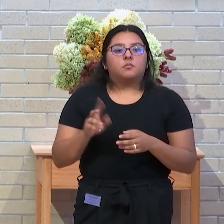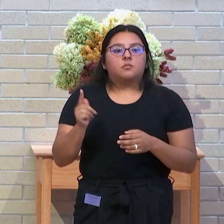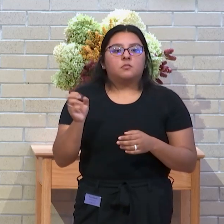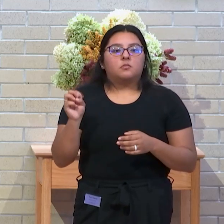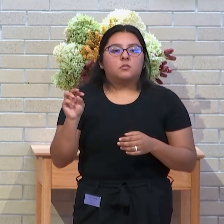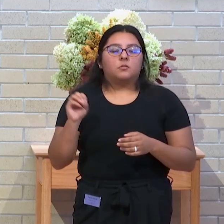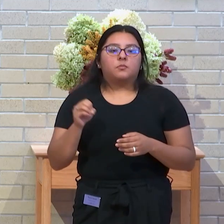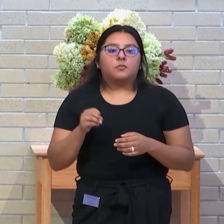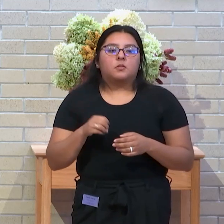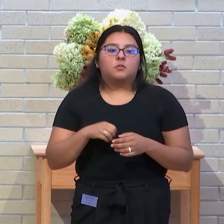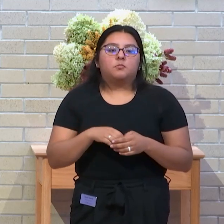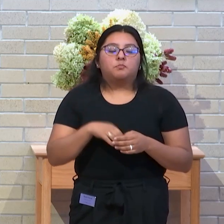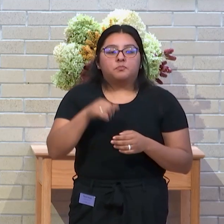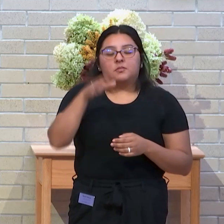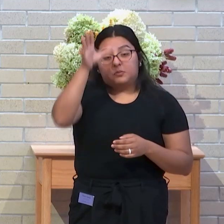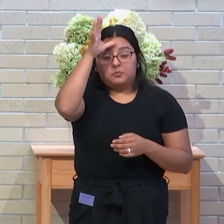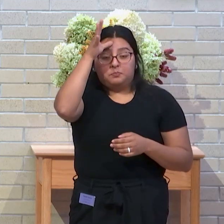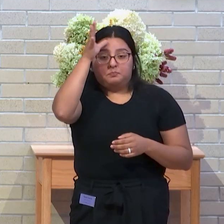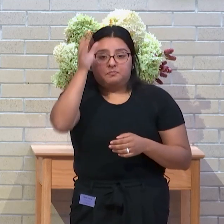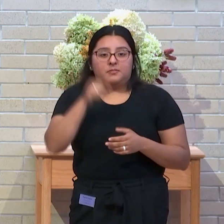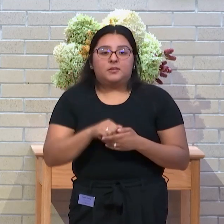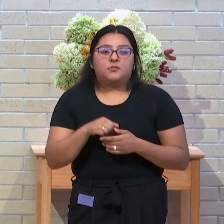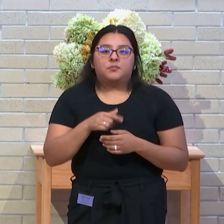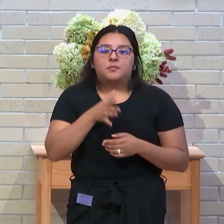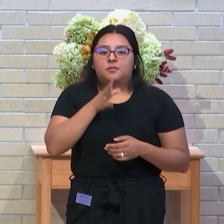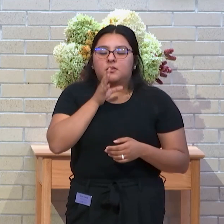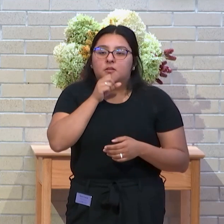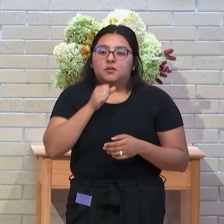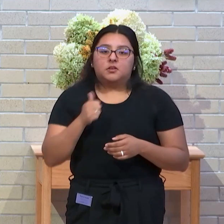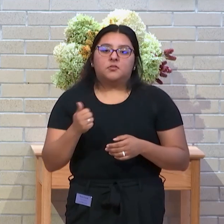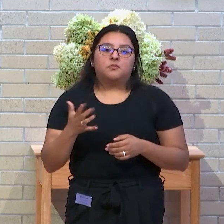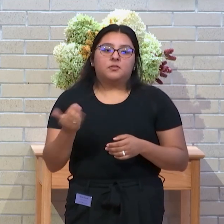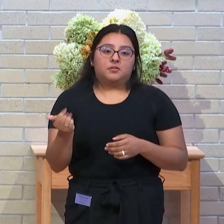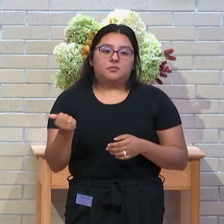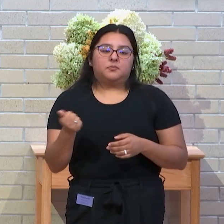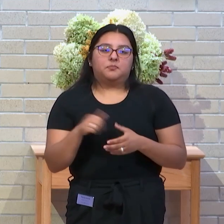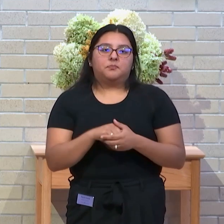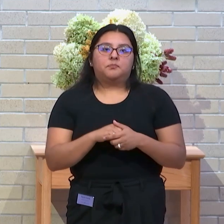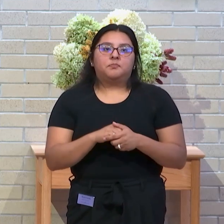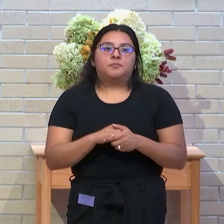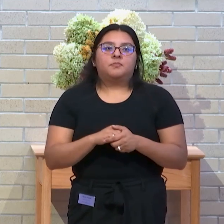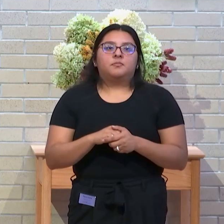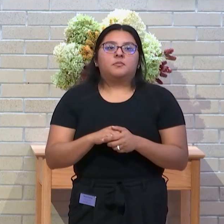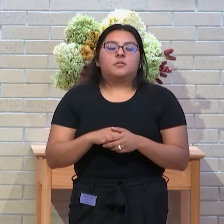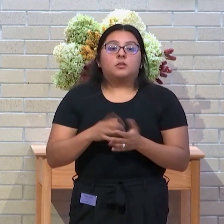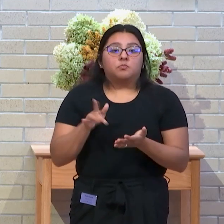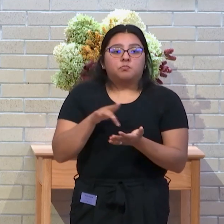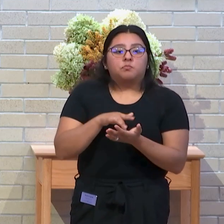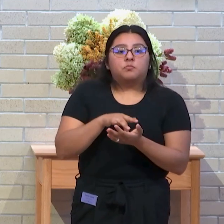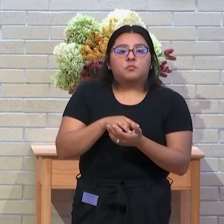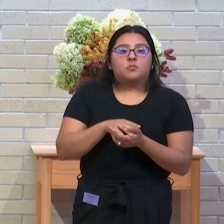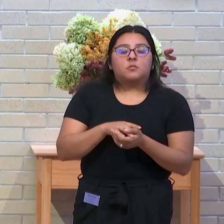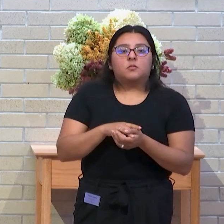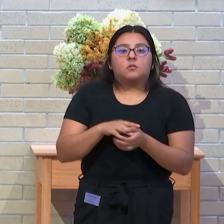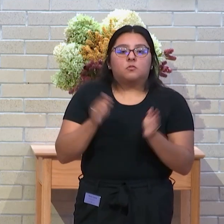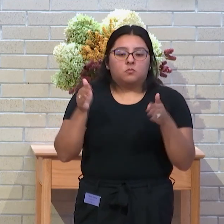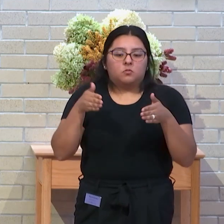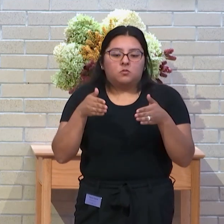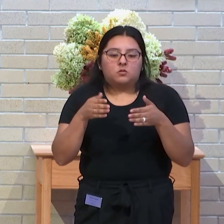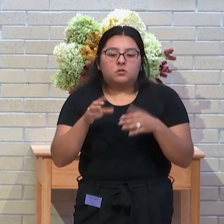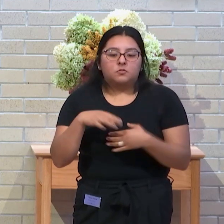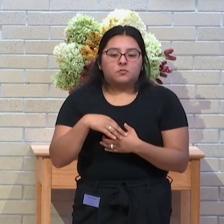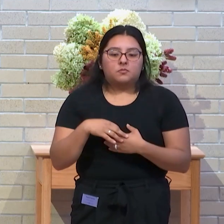men, and this is when they're 15 years old. The center of the Kachina religion is focused on praying to the spirits